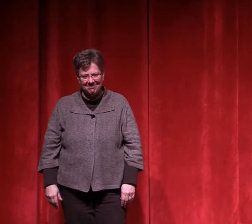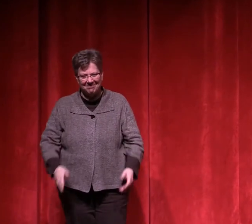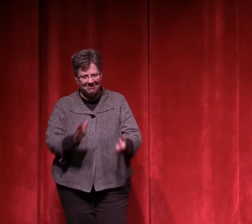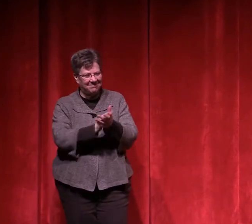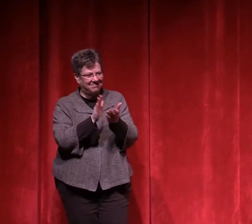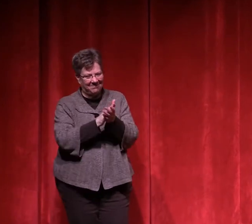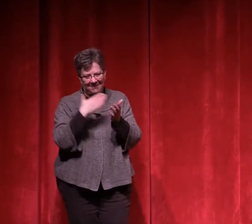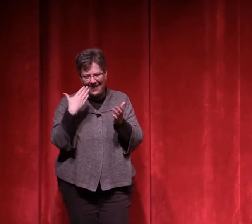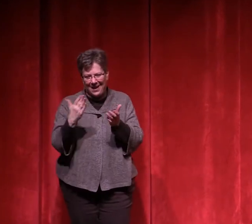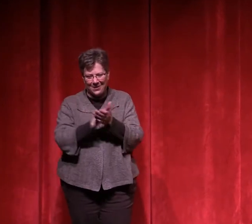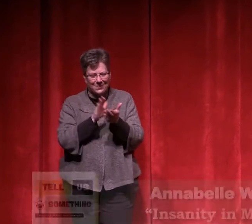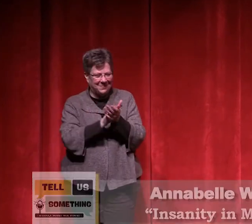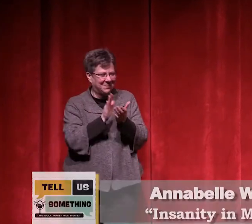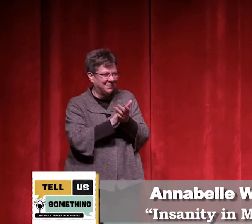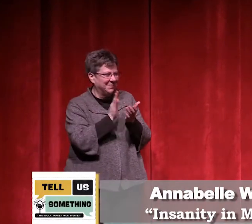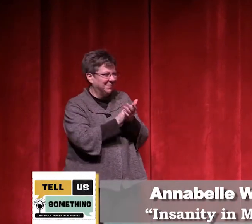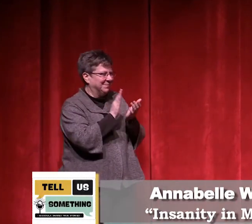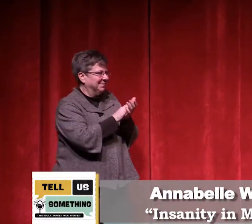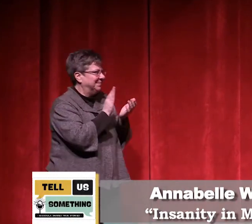Thank you.